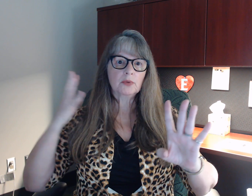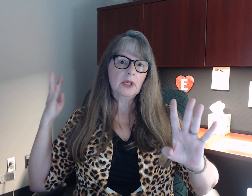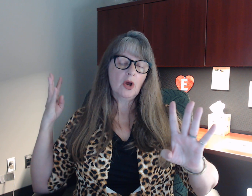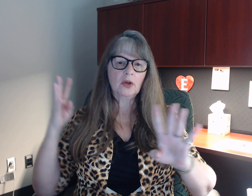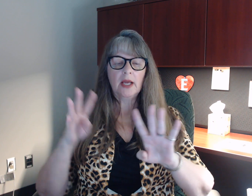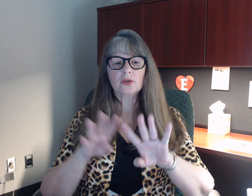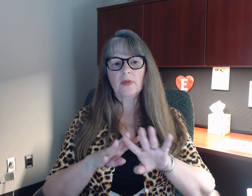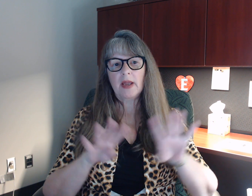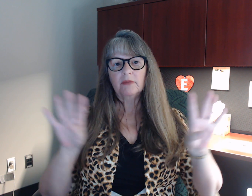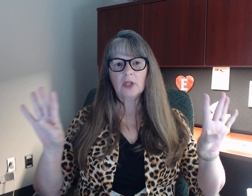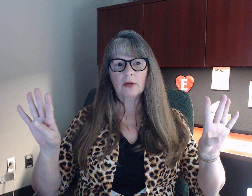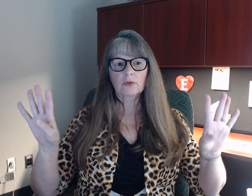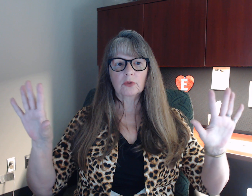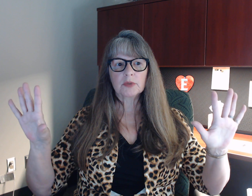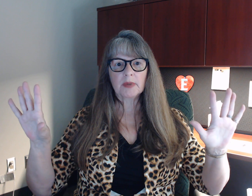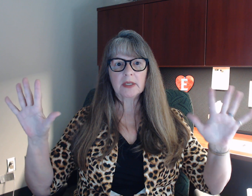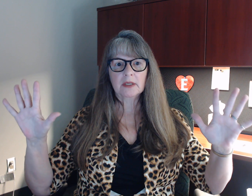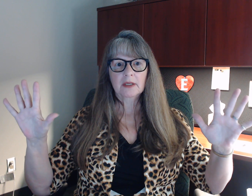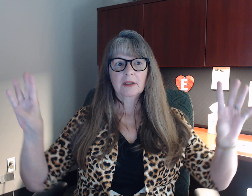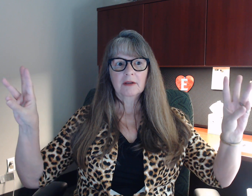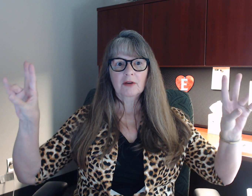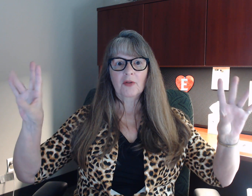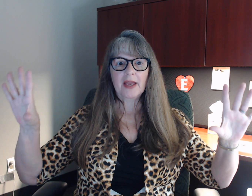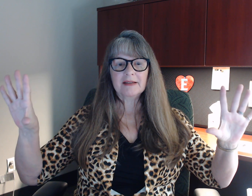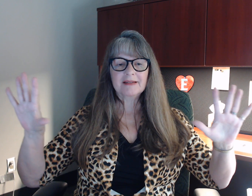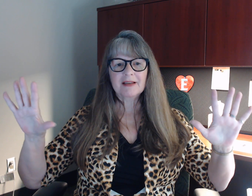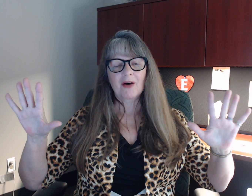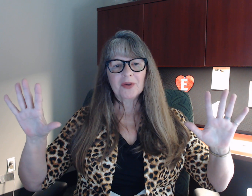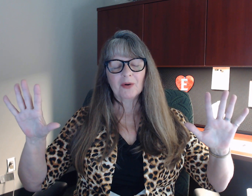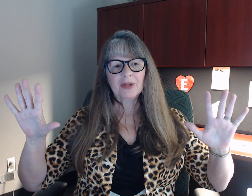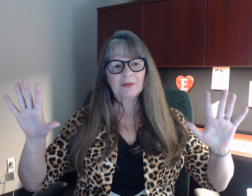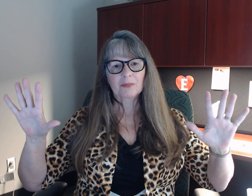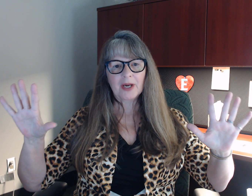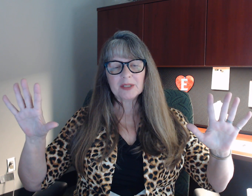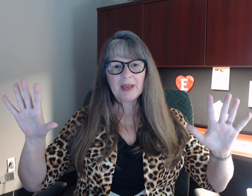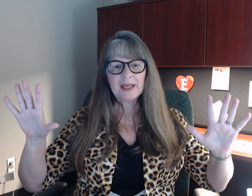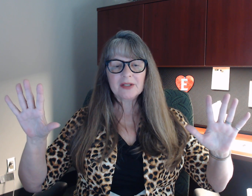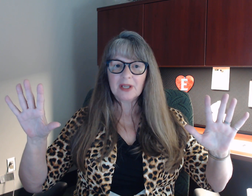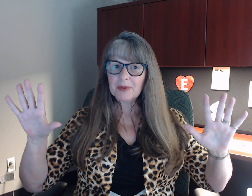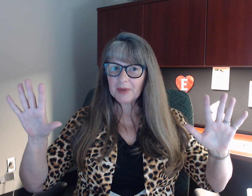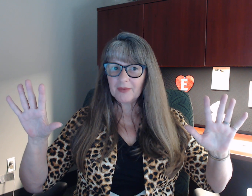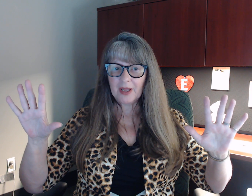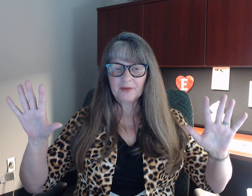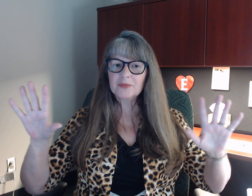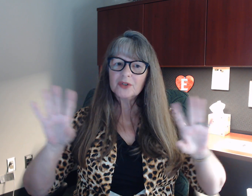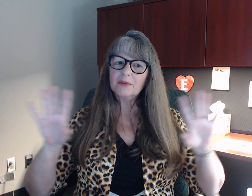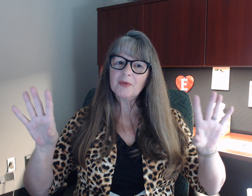a long line, so they have a lot of groomsmen, you know, they had all and bridesmaids. A lot of people have a lot of them. Some of them have